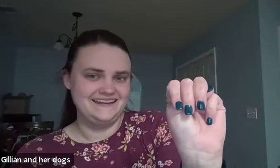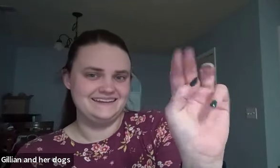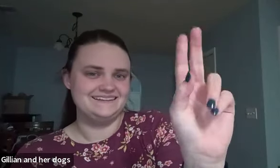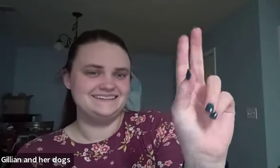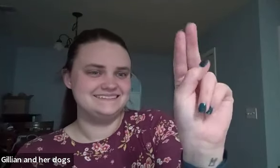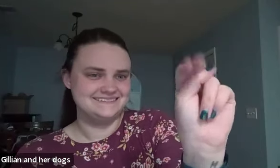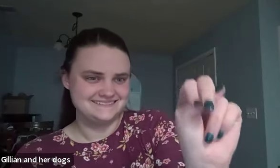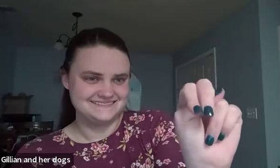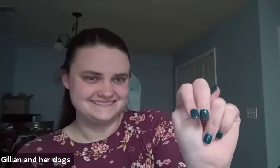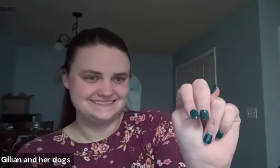N.